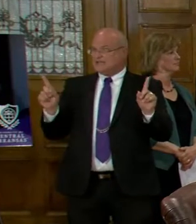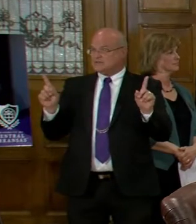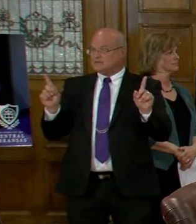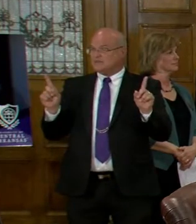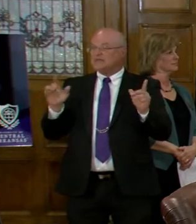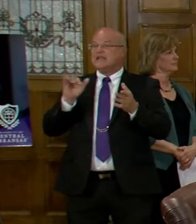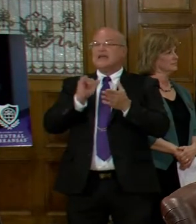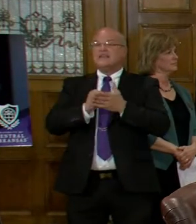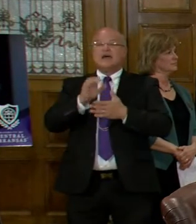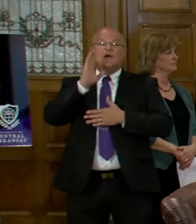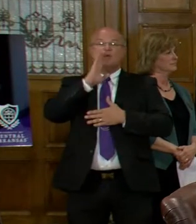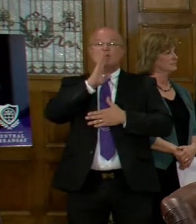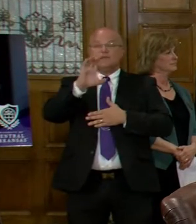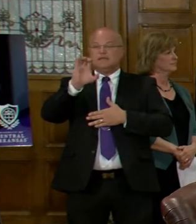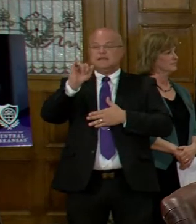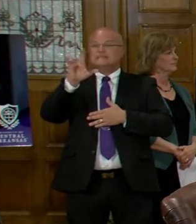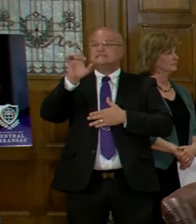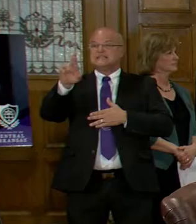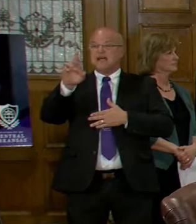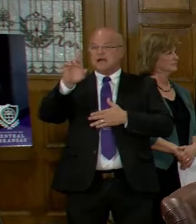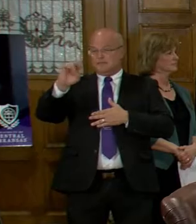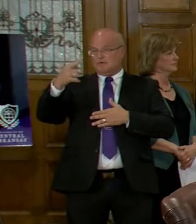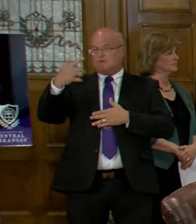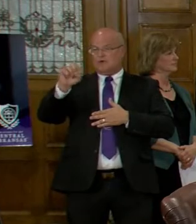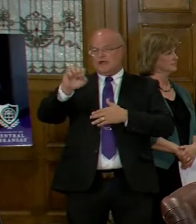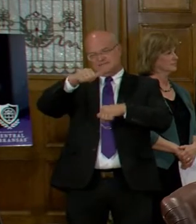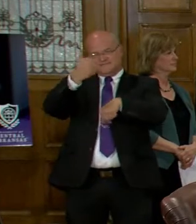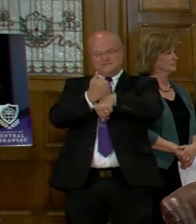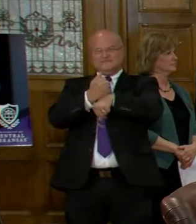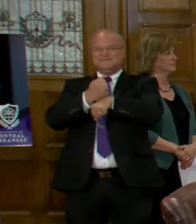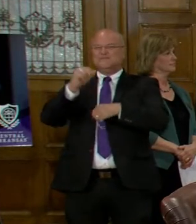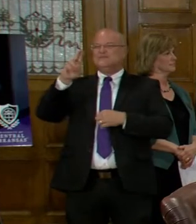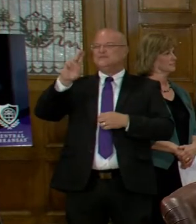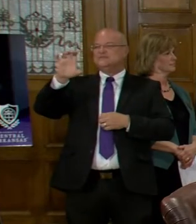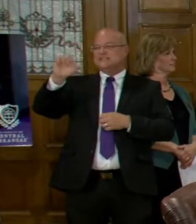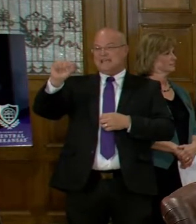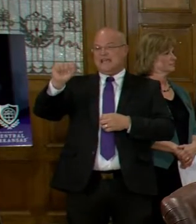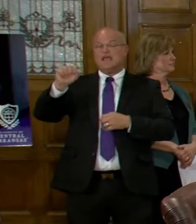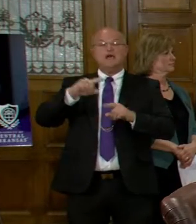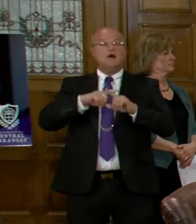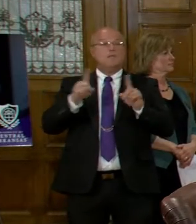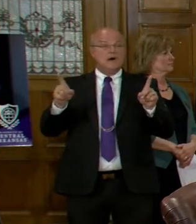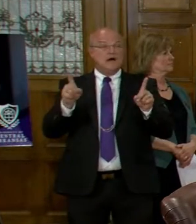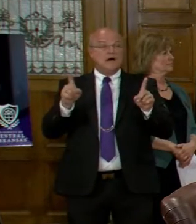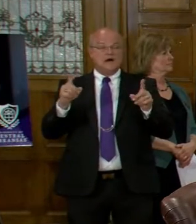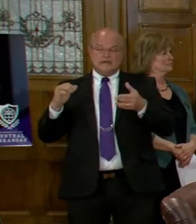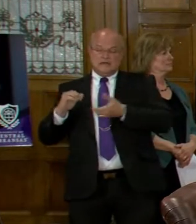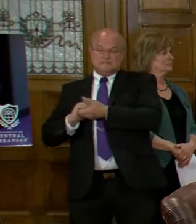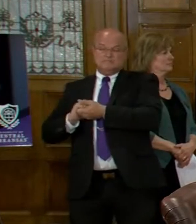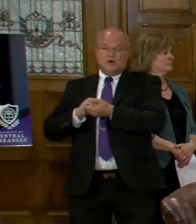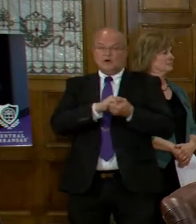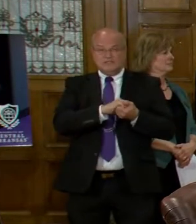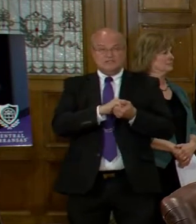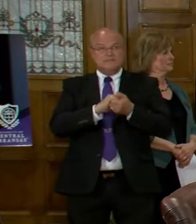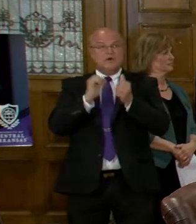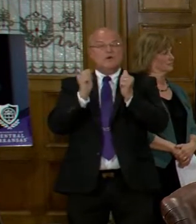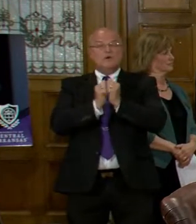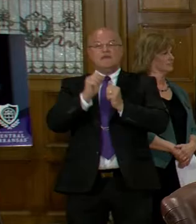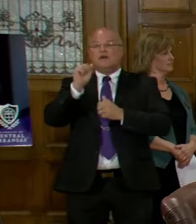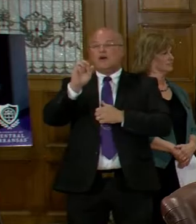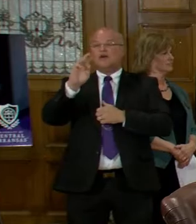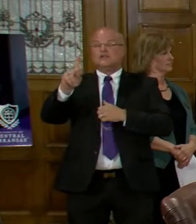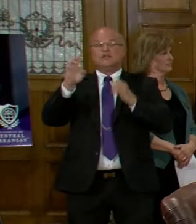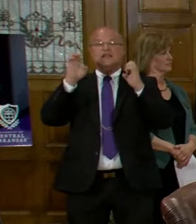announcement is that it's going to be a cyber range located at the great campus at UCA, but there's going to be a partnership with the